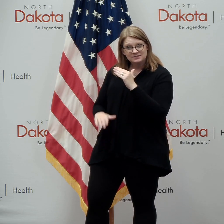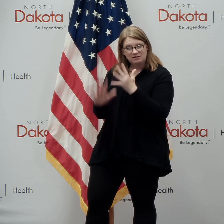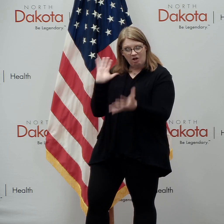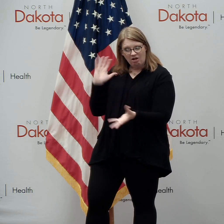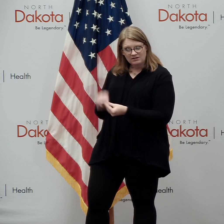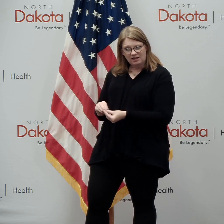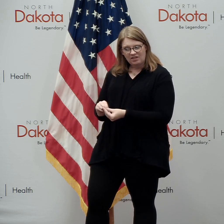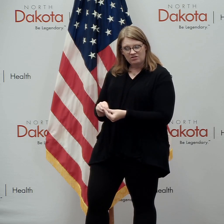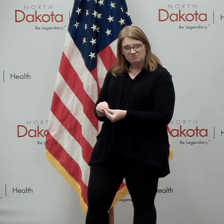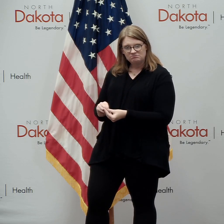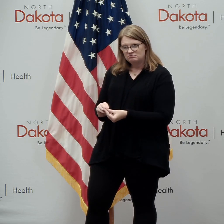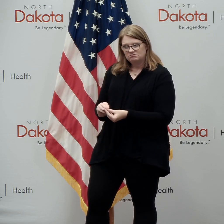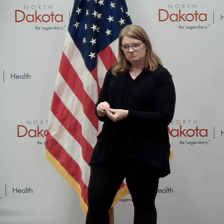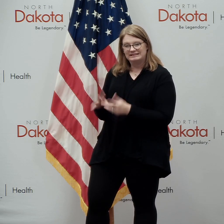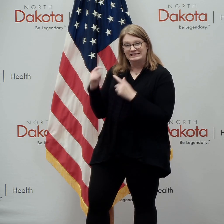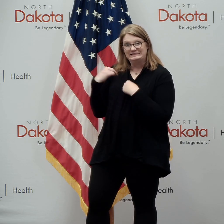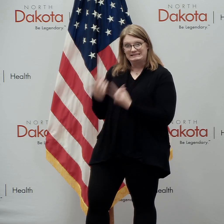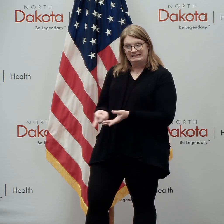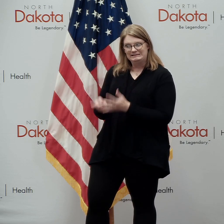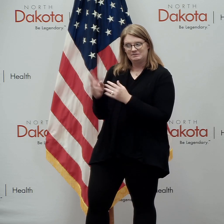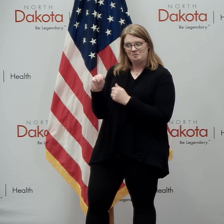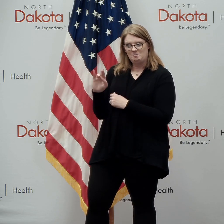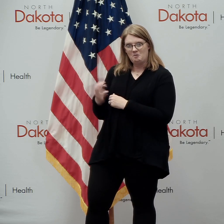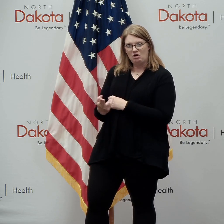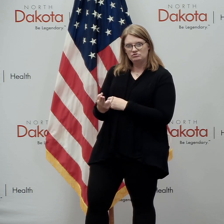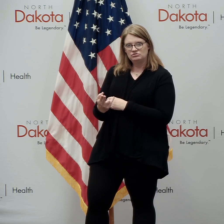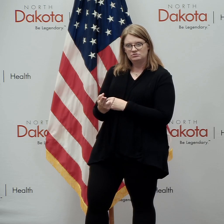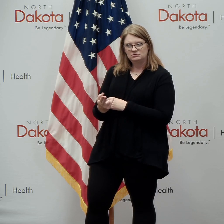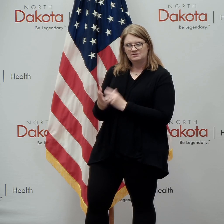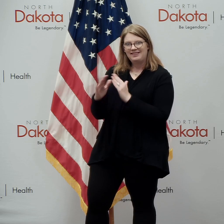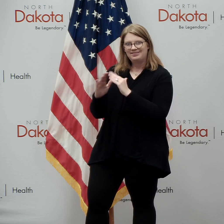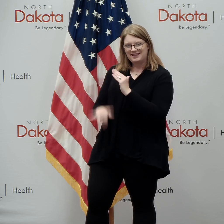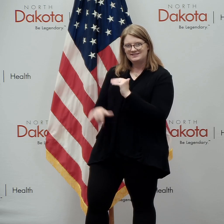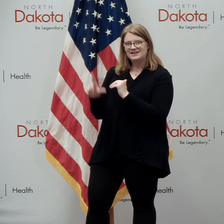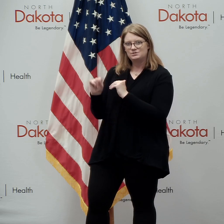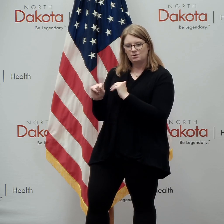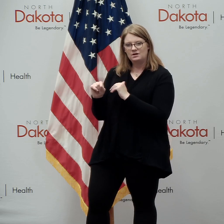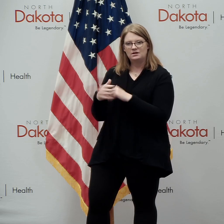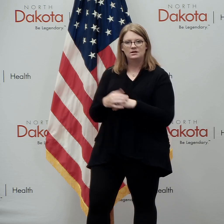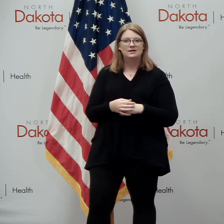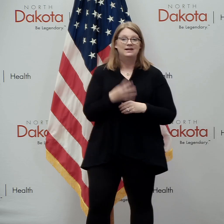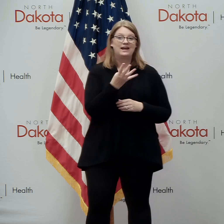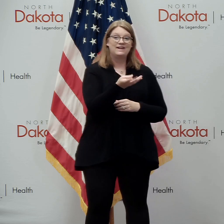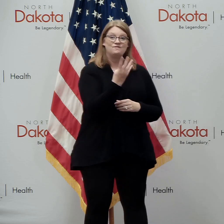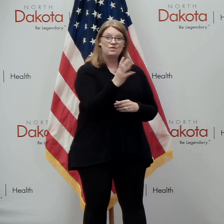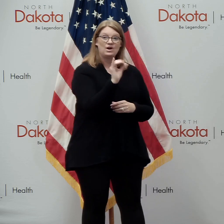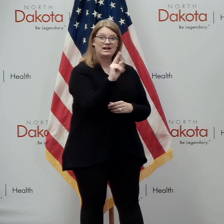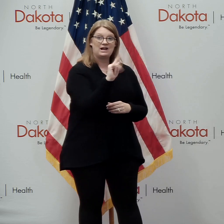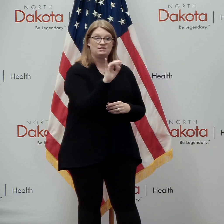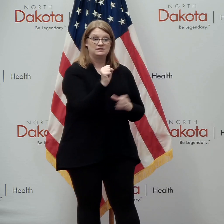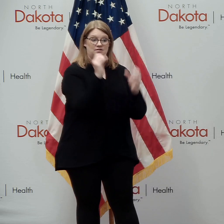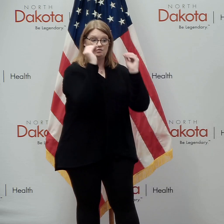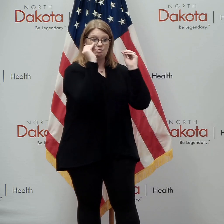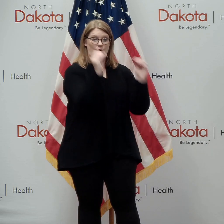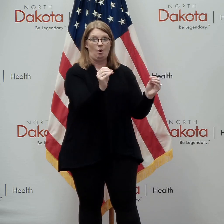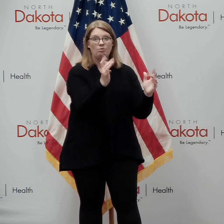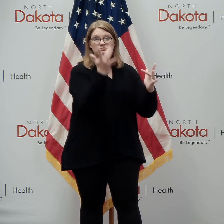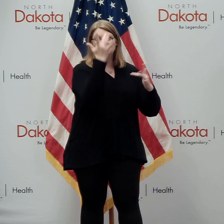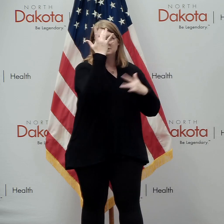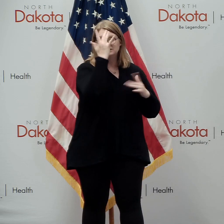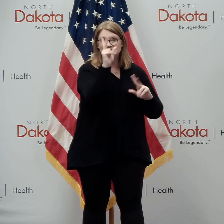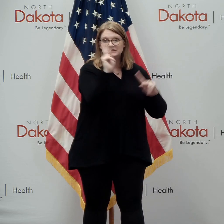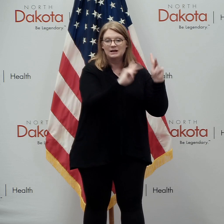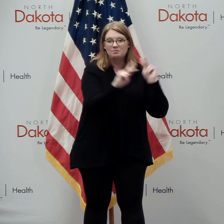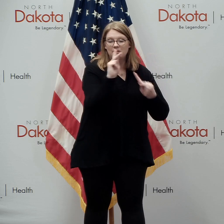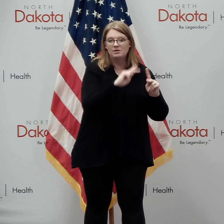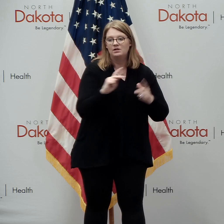about active, I'm talking about since the pandemic began. And currently we got 4 counties that have no active positives, and we have